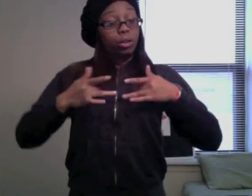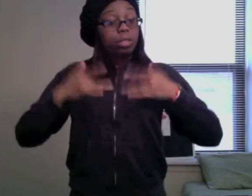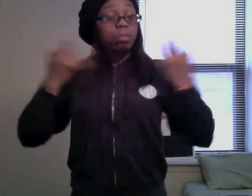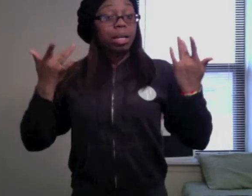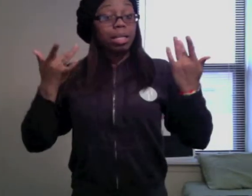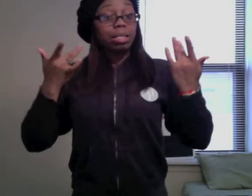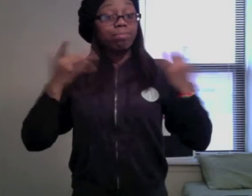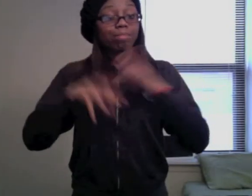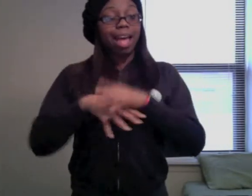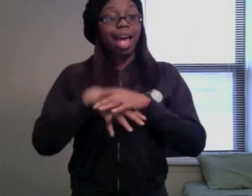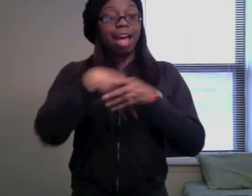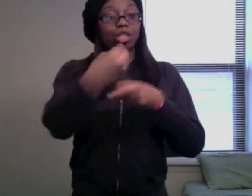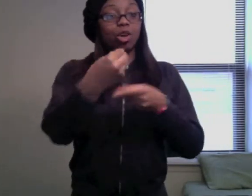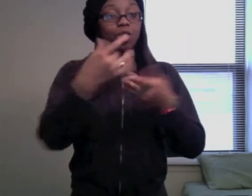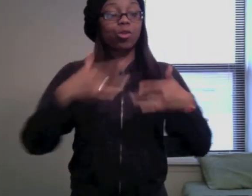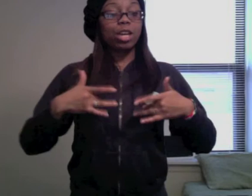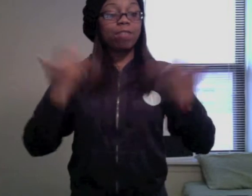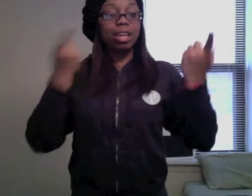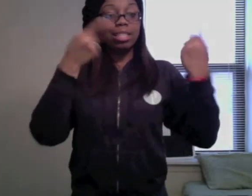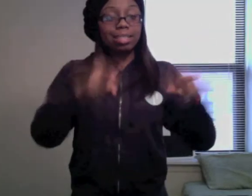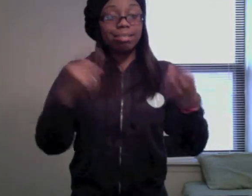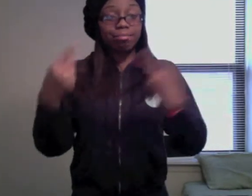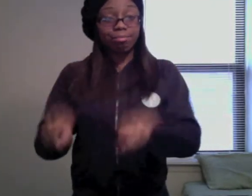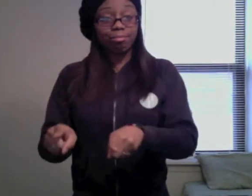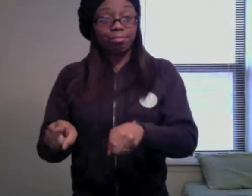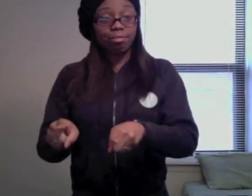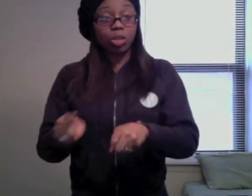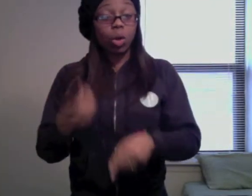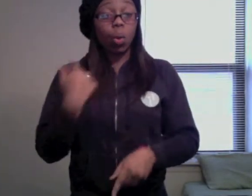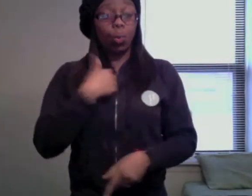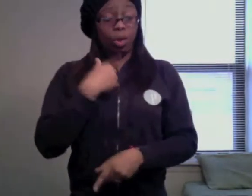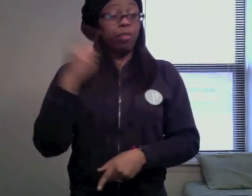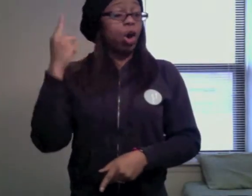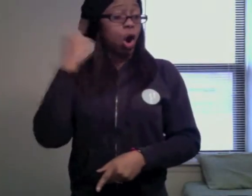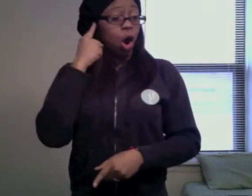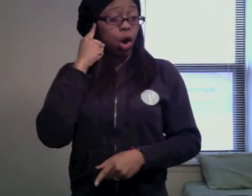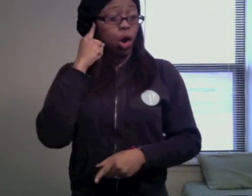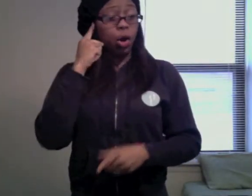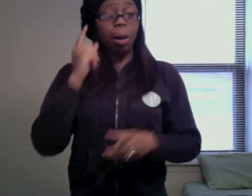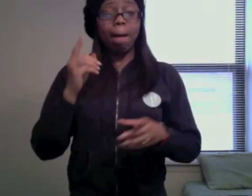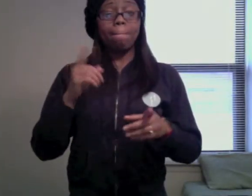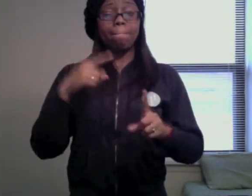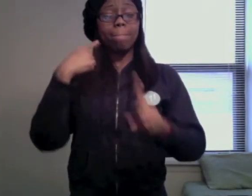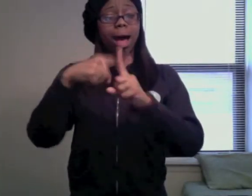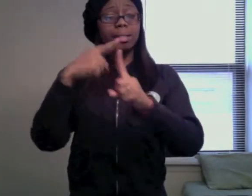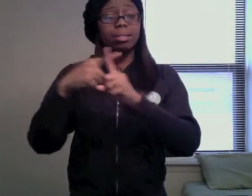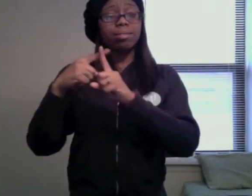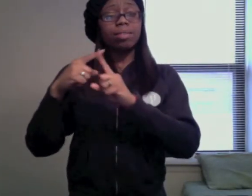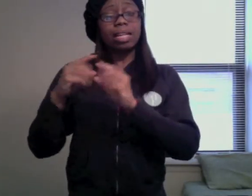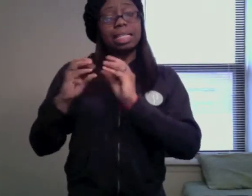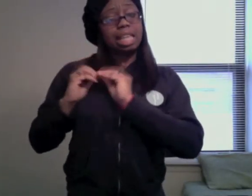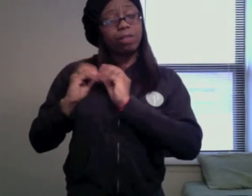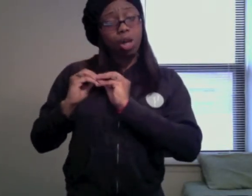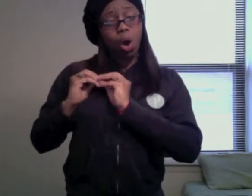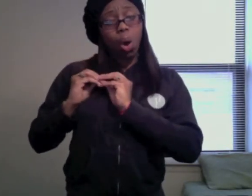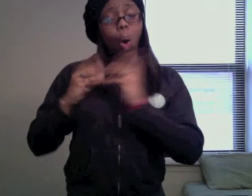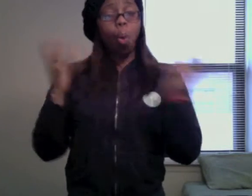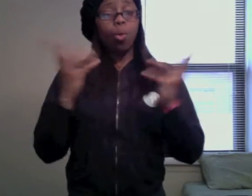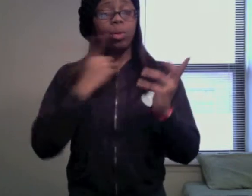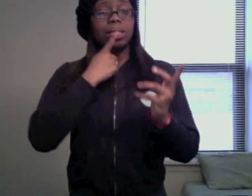events. We've all heard about positive self-talk, that what you tell yourself is very likely to become your